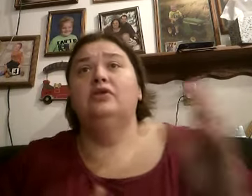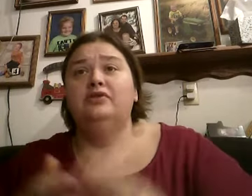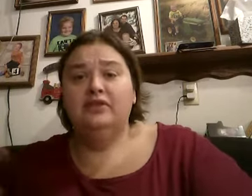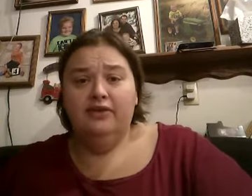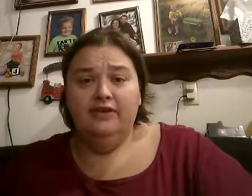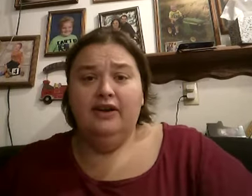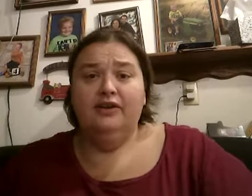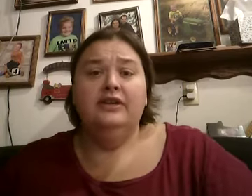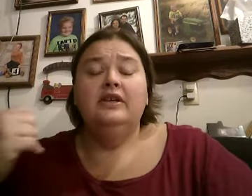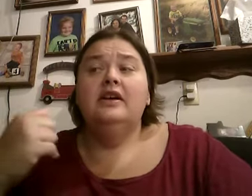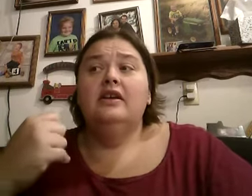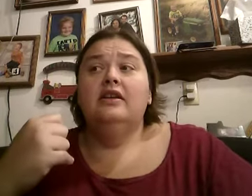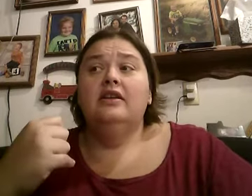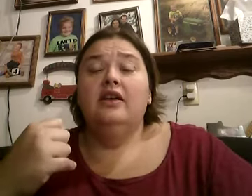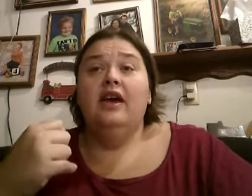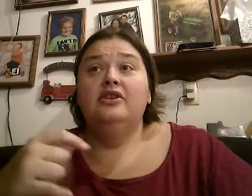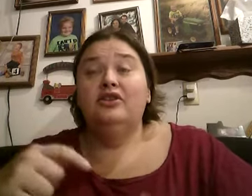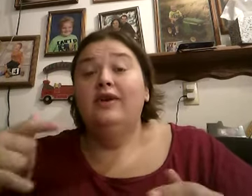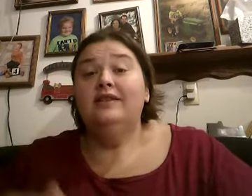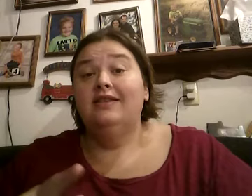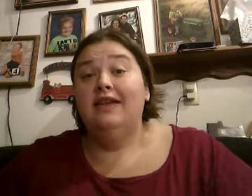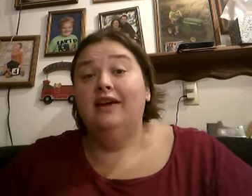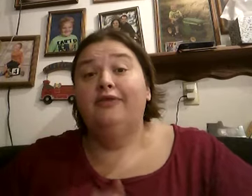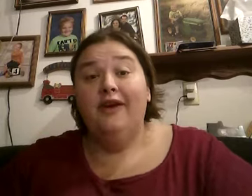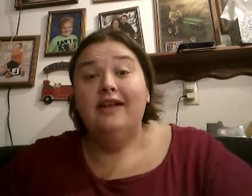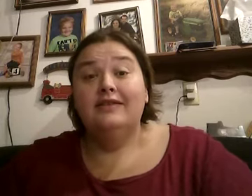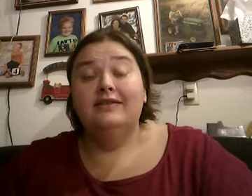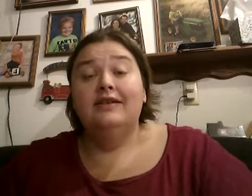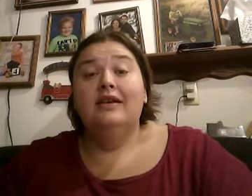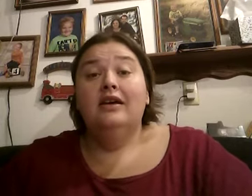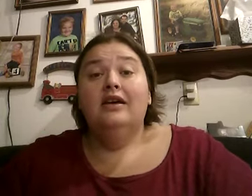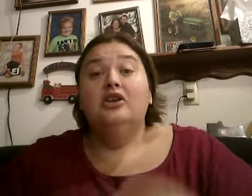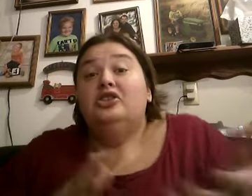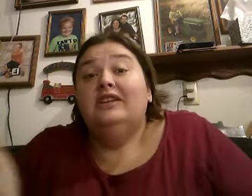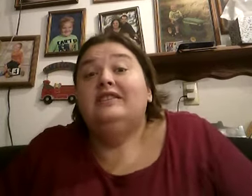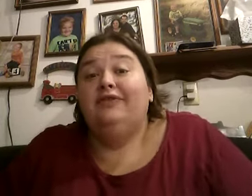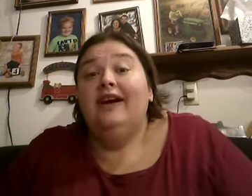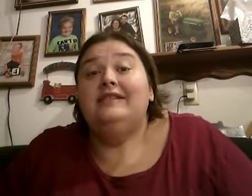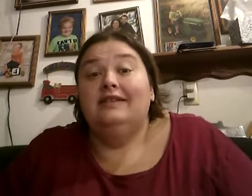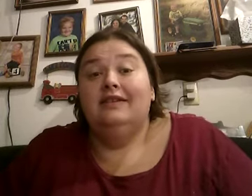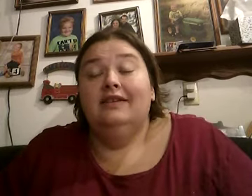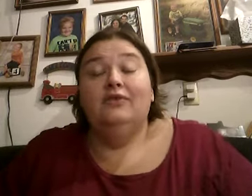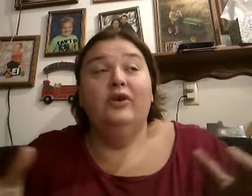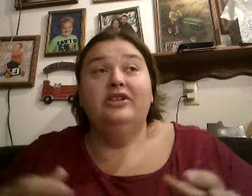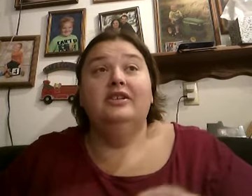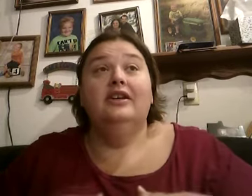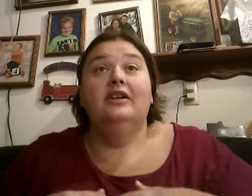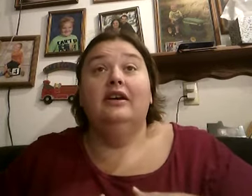Susie Tuku Tucker. And just go into their friends just to find it. Which, I